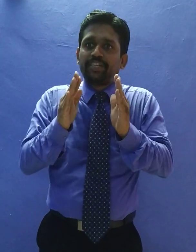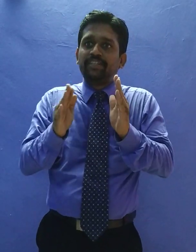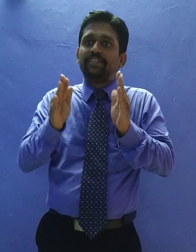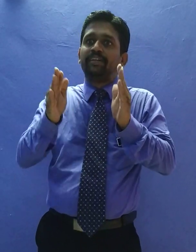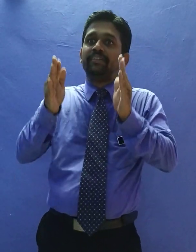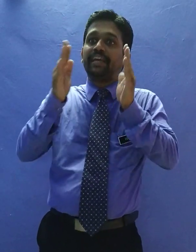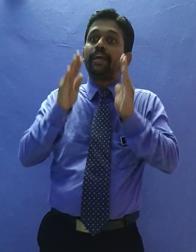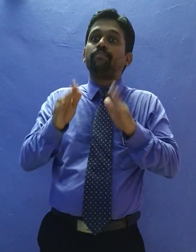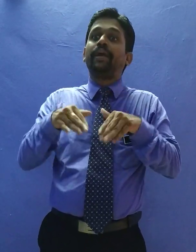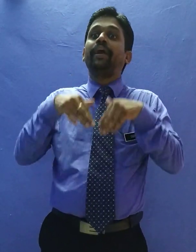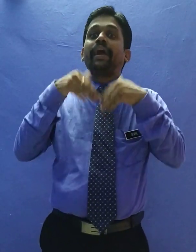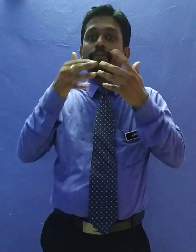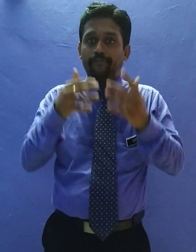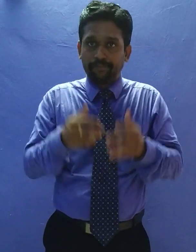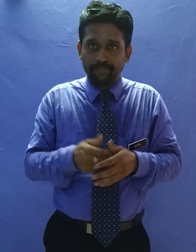questions they may have.